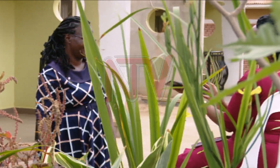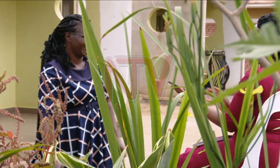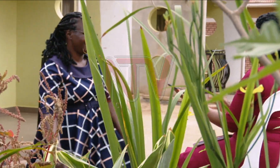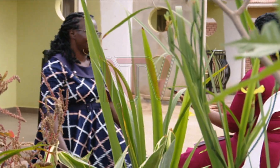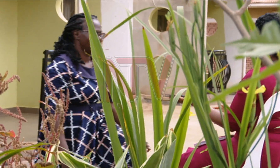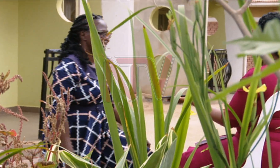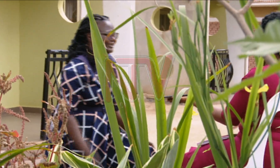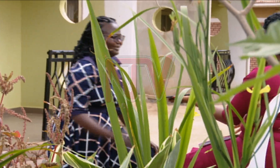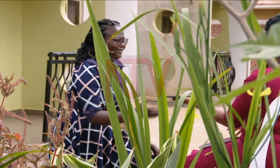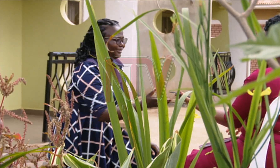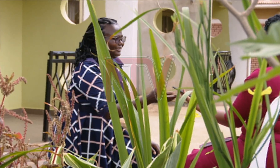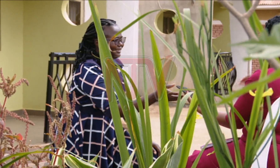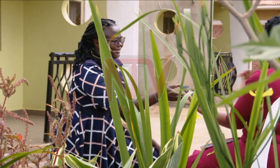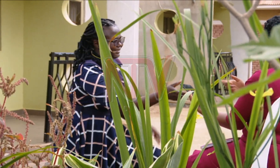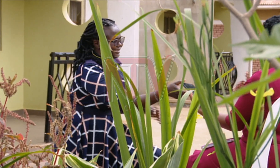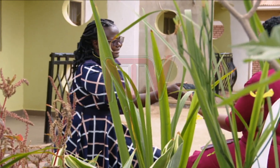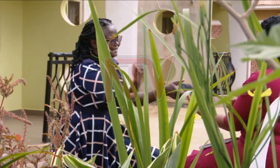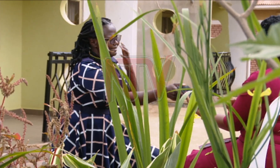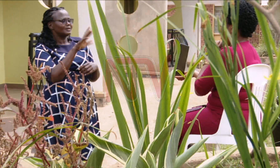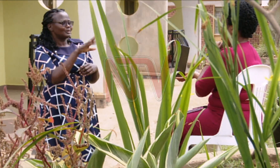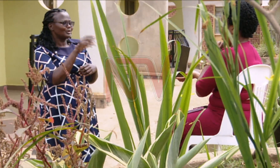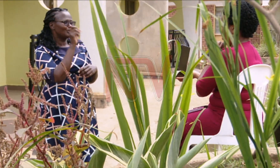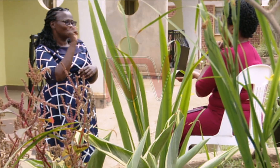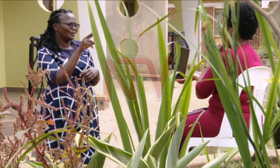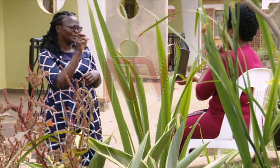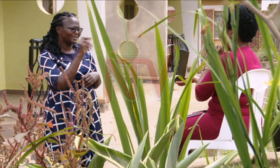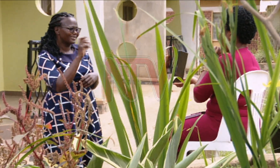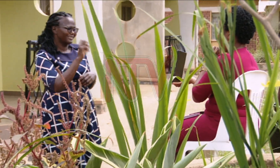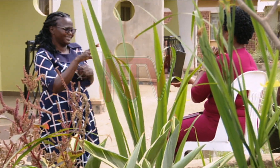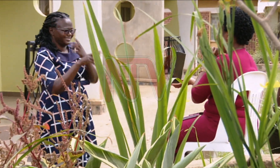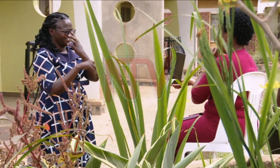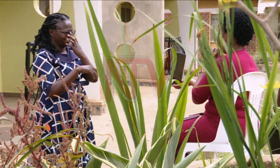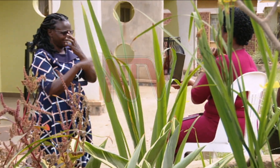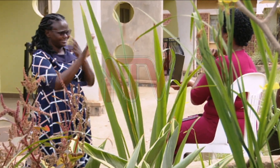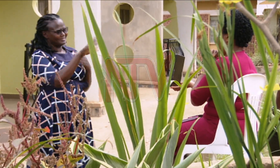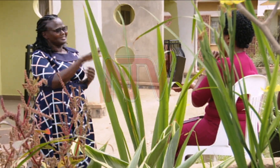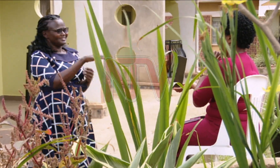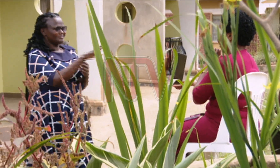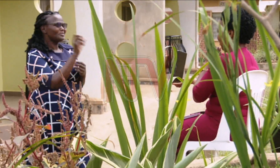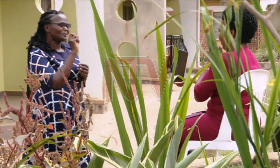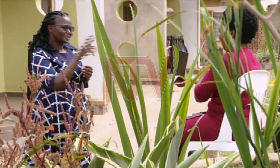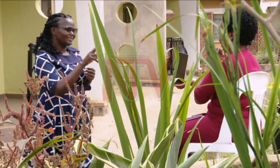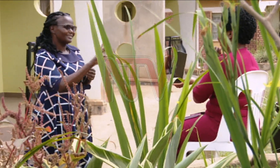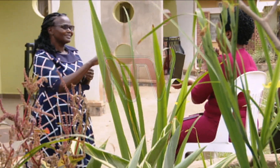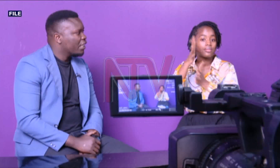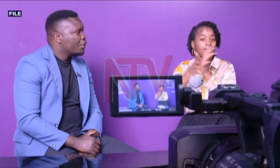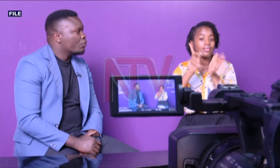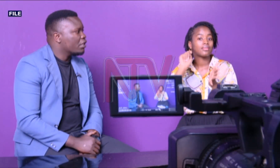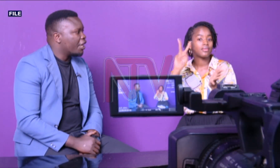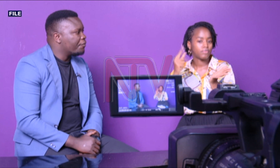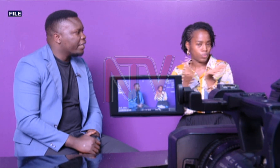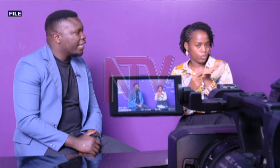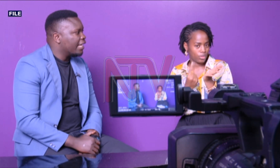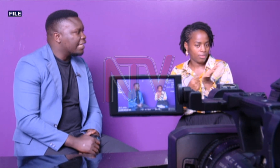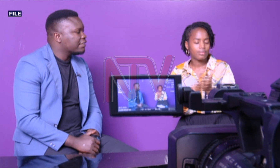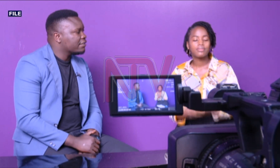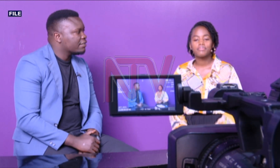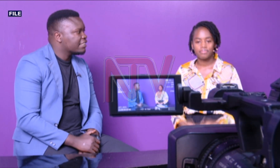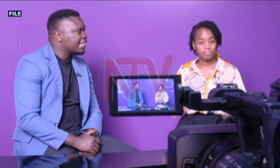whenever they are wronged or seek justice, obtaining restitution from police and courts of law remains a challenge due to the communication